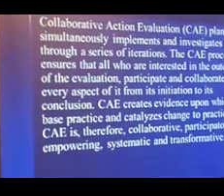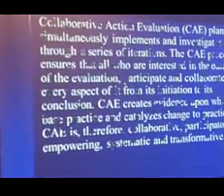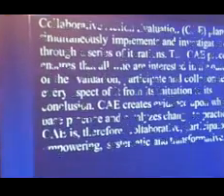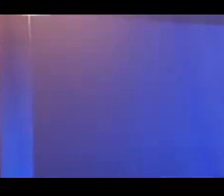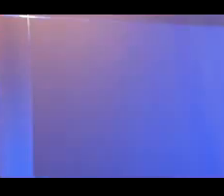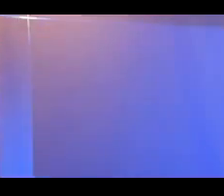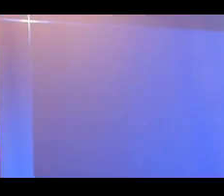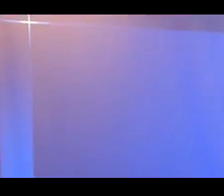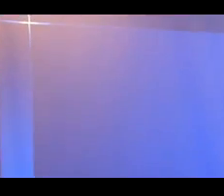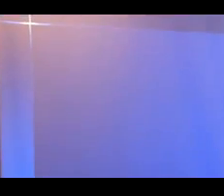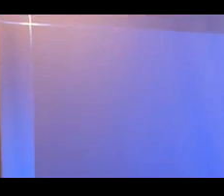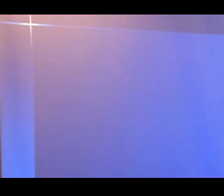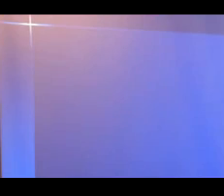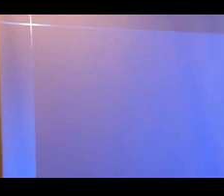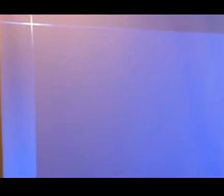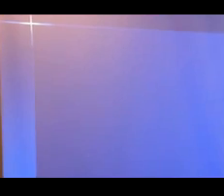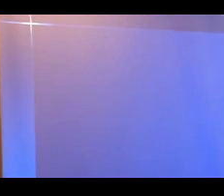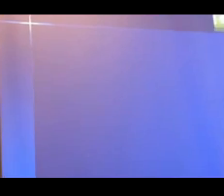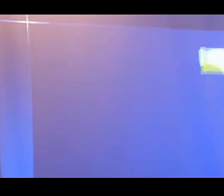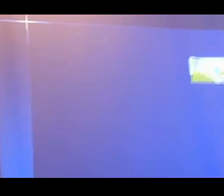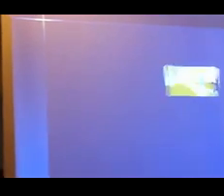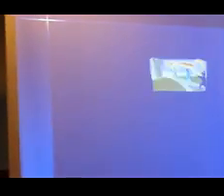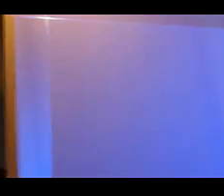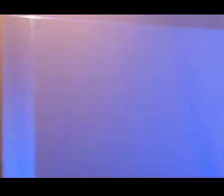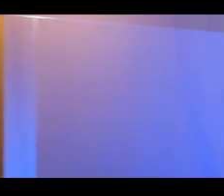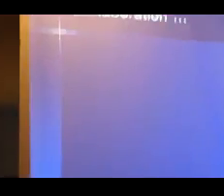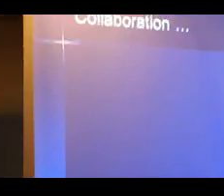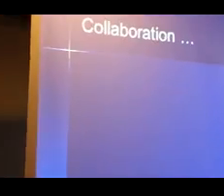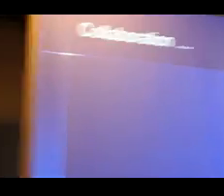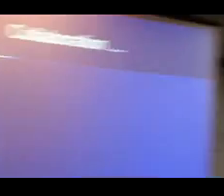This process ensures, well, it's all right, sorry, it was me.